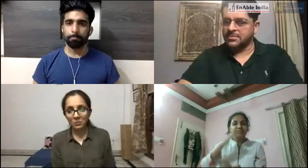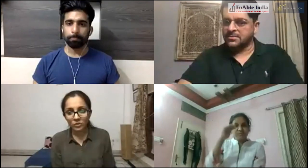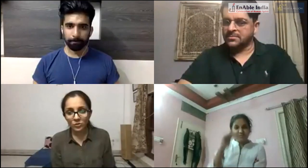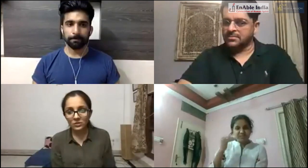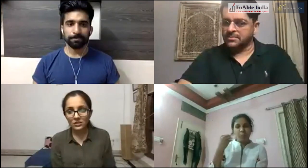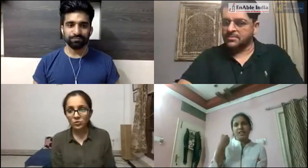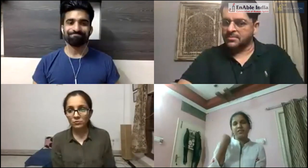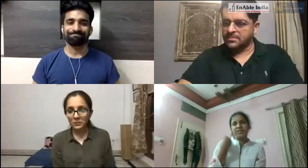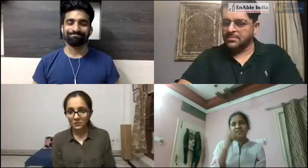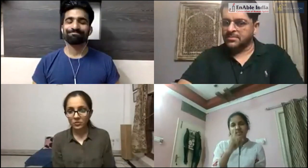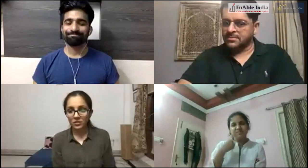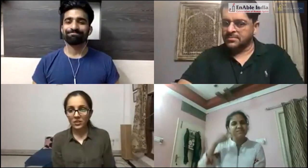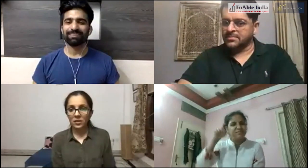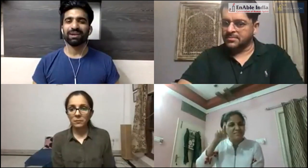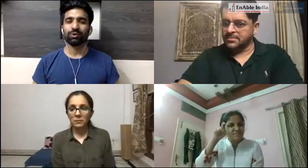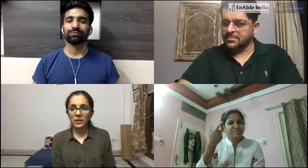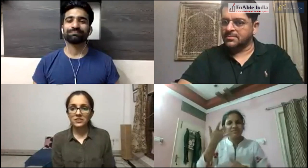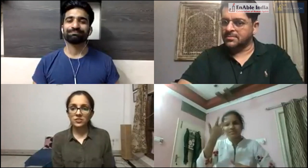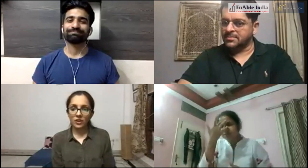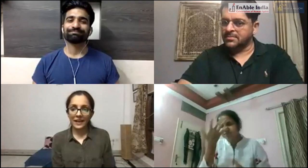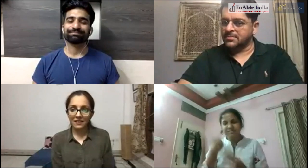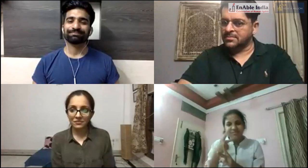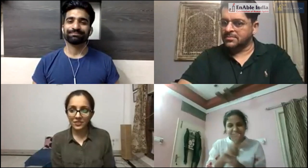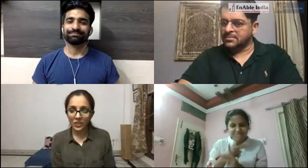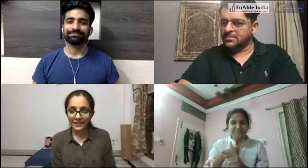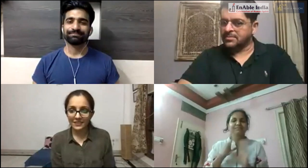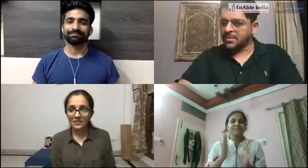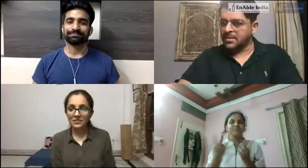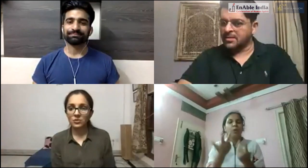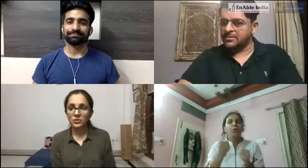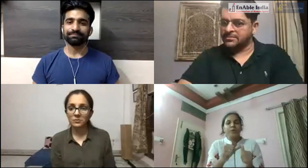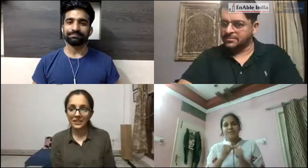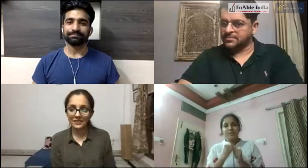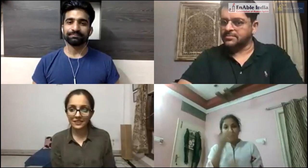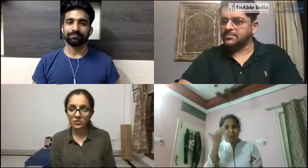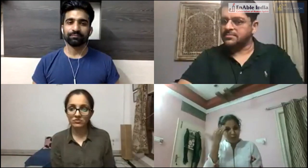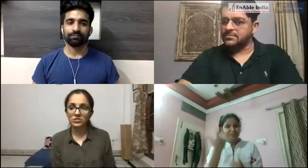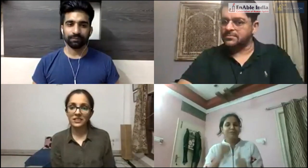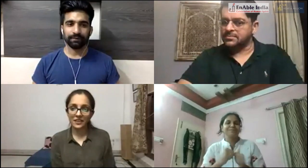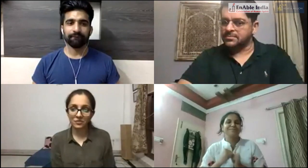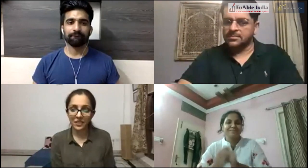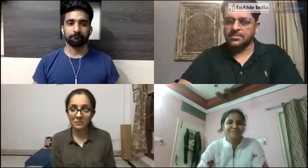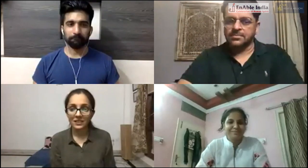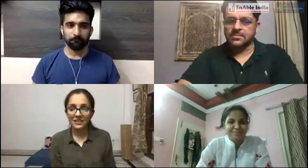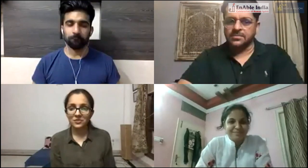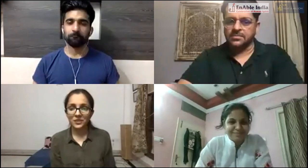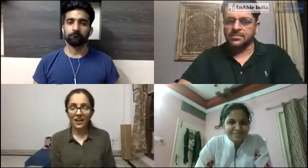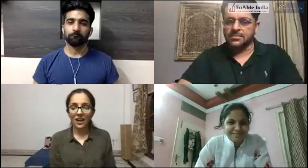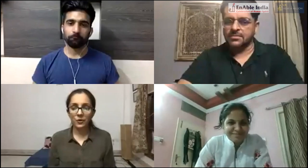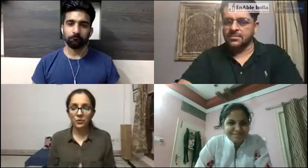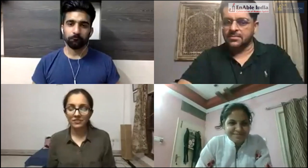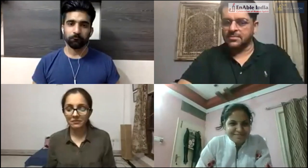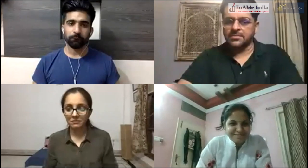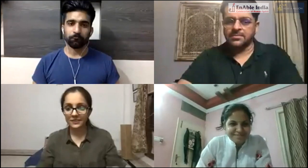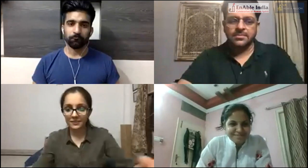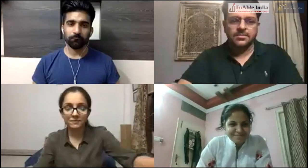feel of the monsoon is so peaceful. But, I have a child who keeps getting sick, so I have to take care of him. So yeah, how